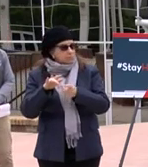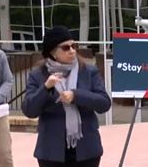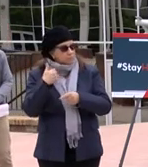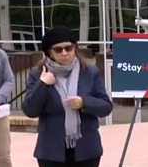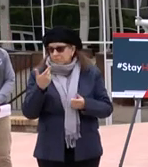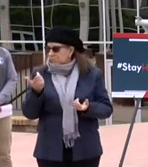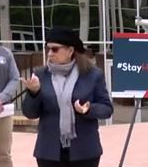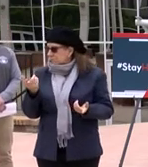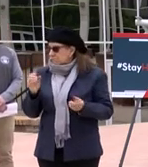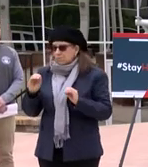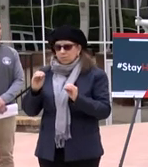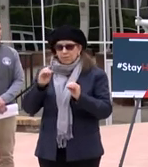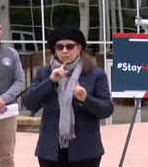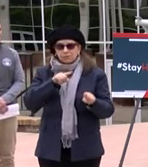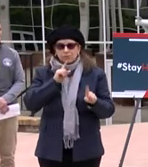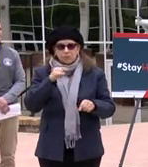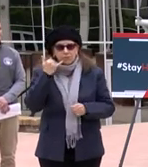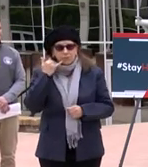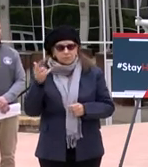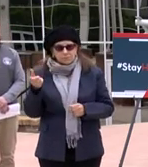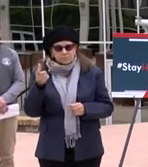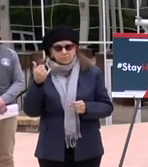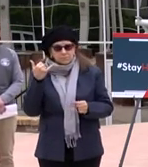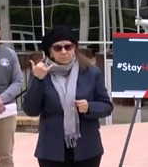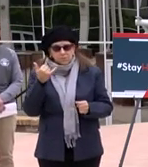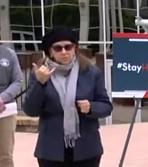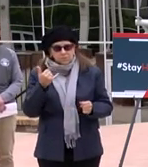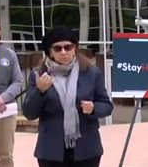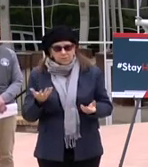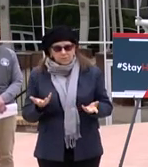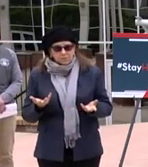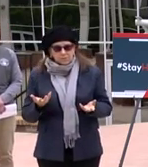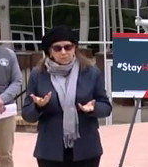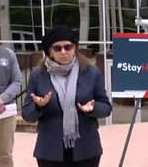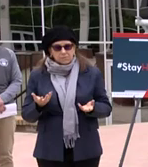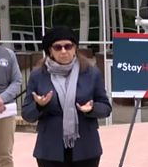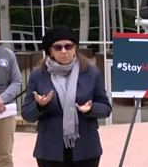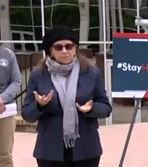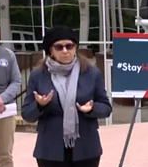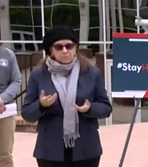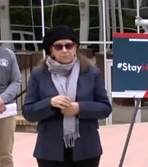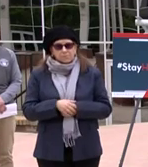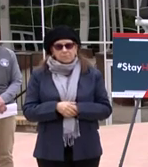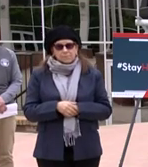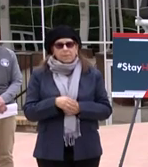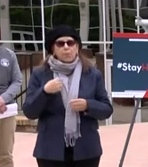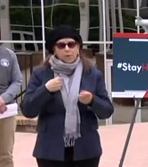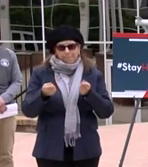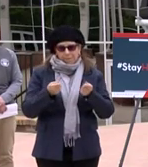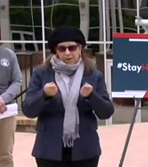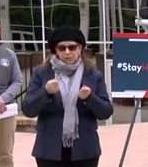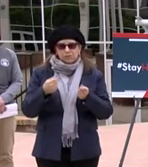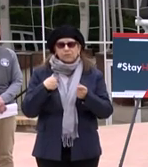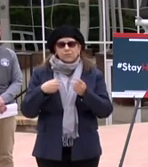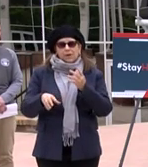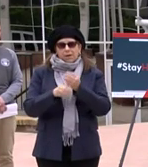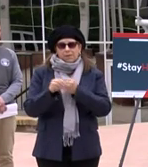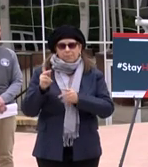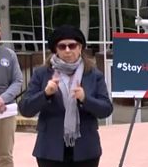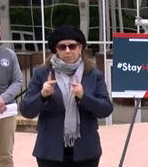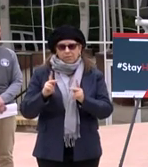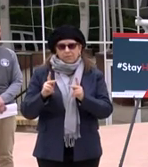manage that, Mark. Early on, we put in an extraordinary way more than 50% of our folks on